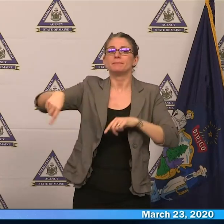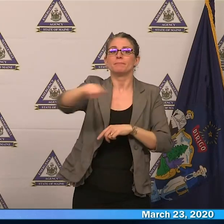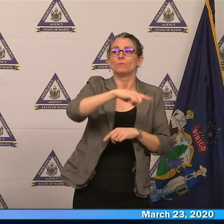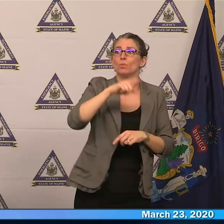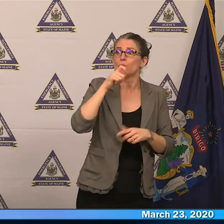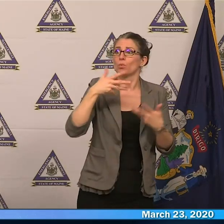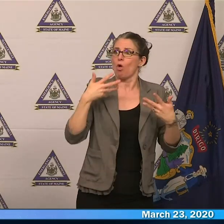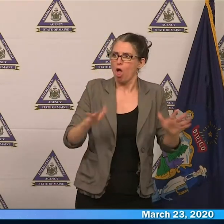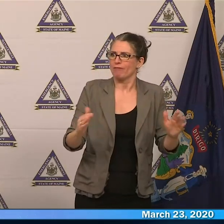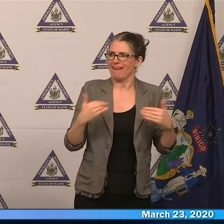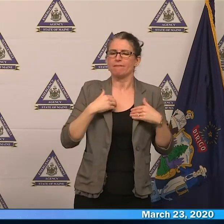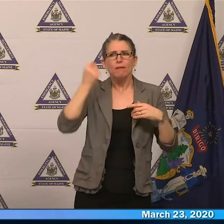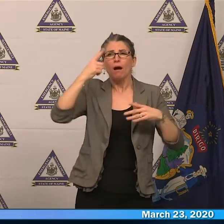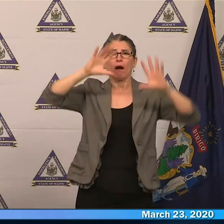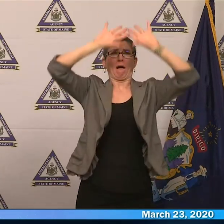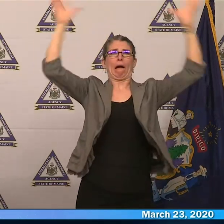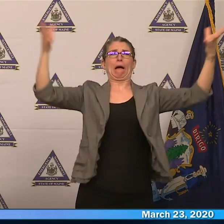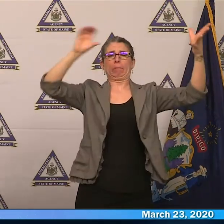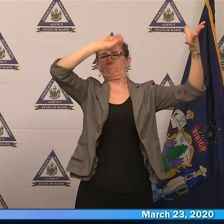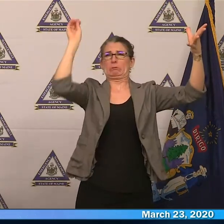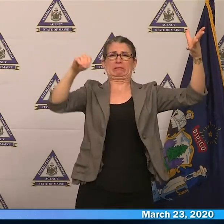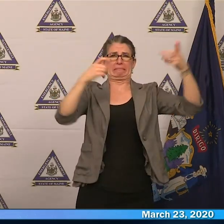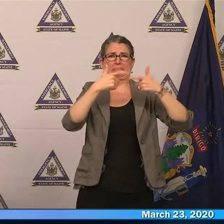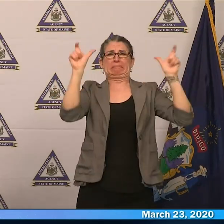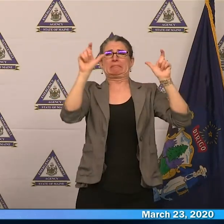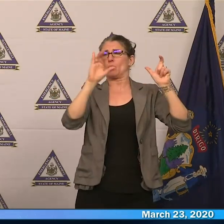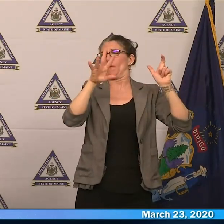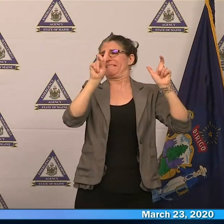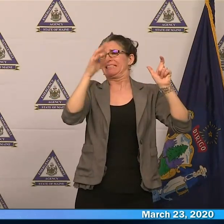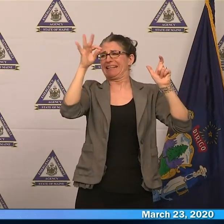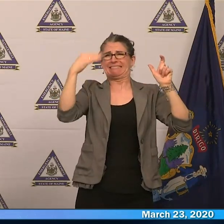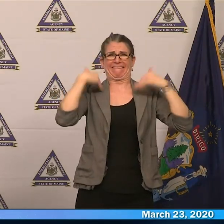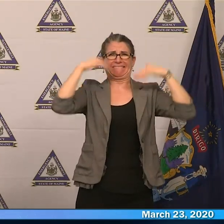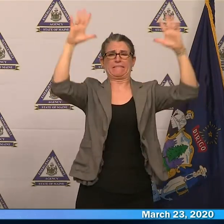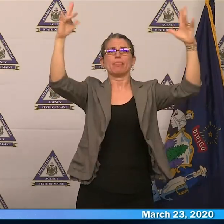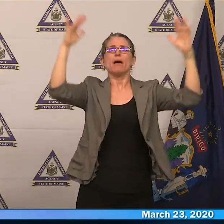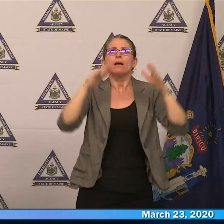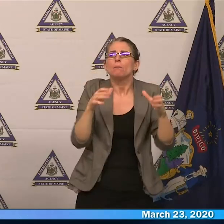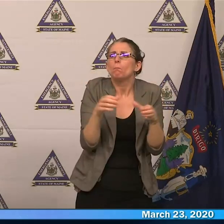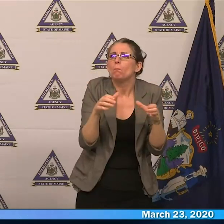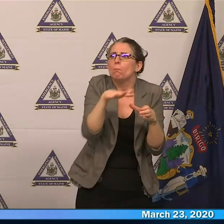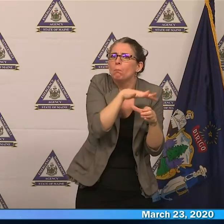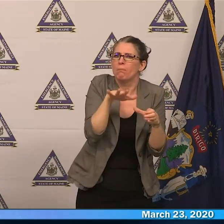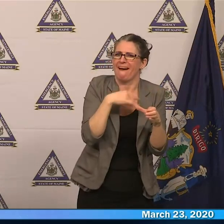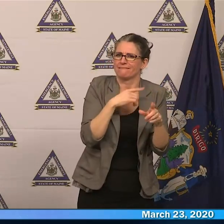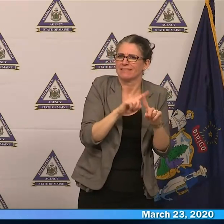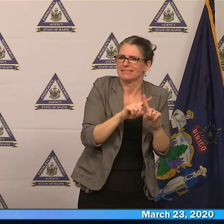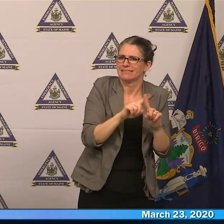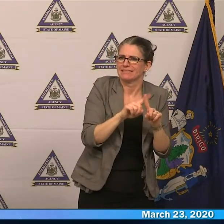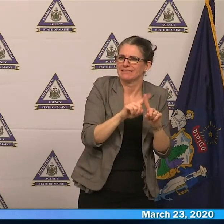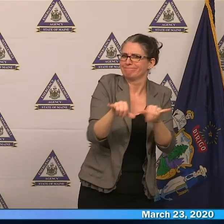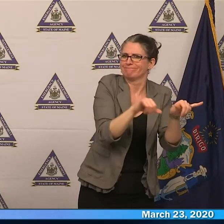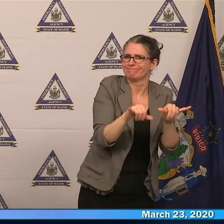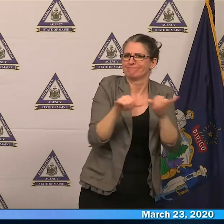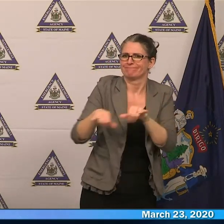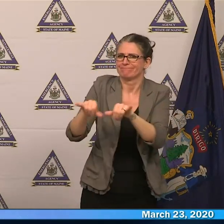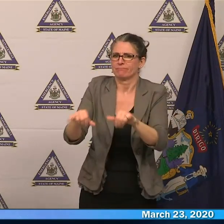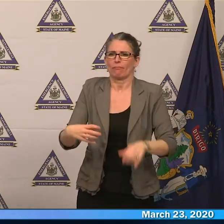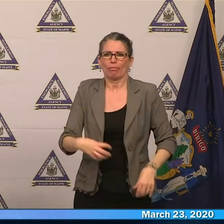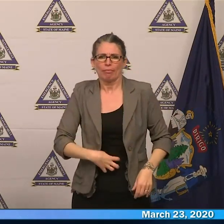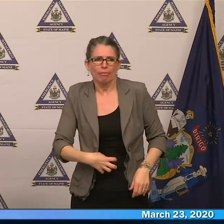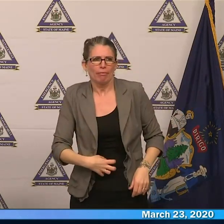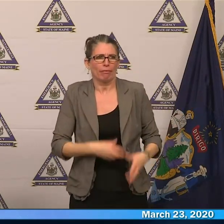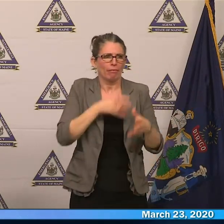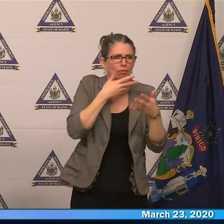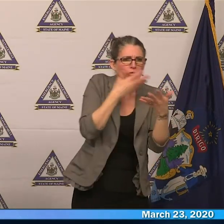might have are not respiratory, but rather gastrointestinal. This is nausea or vomiting, other such